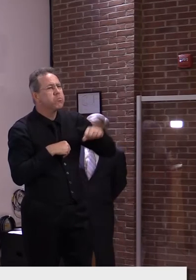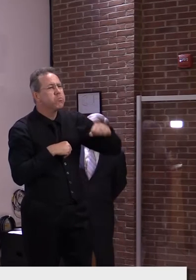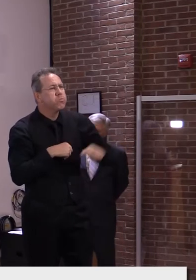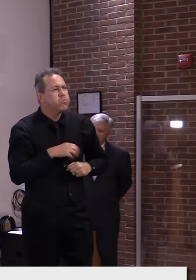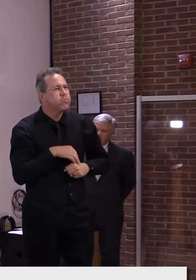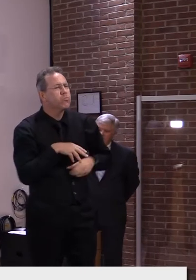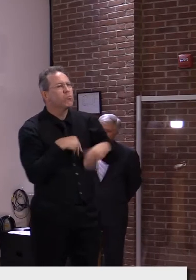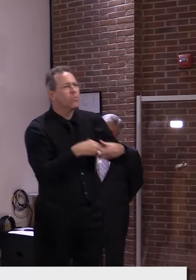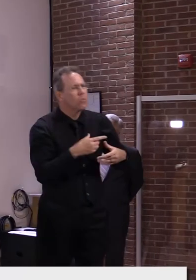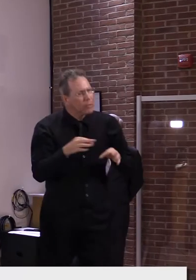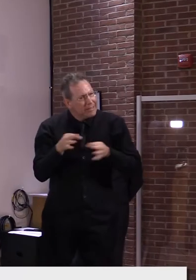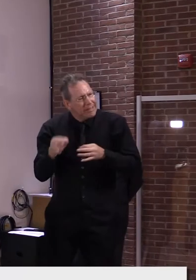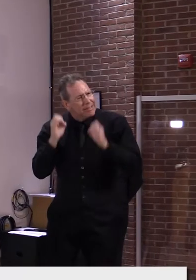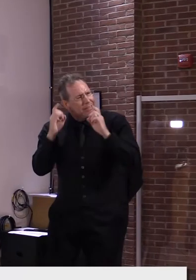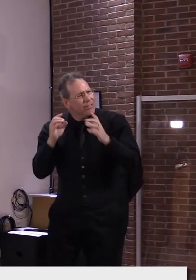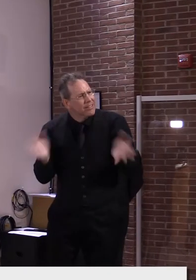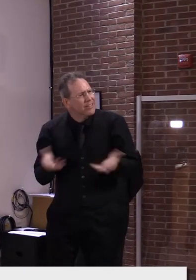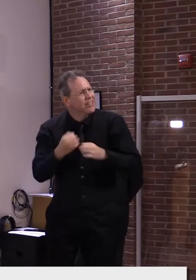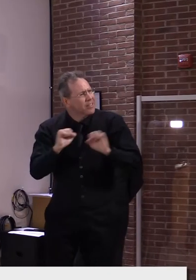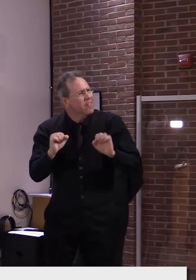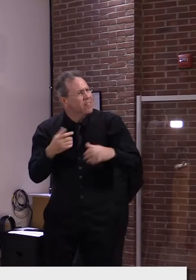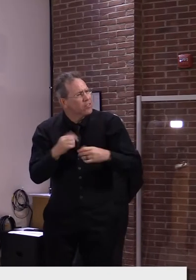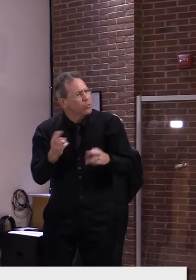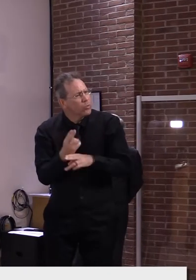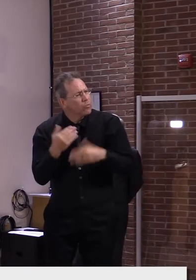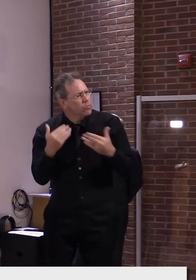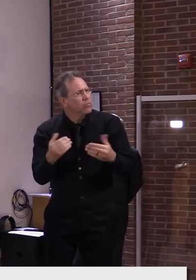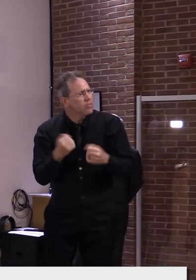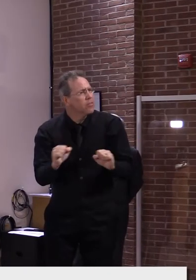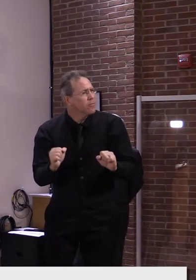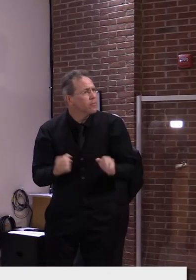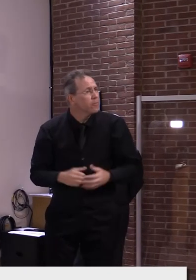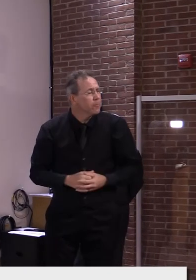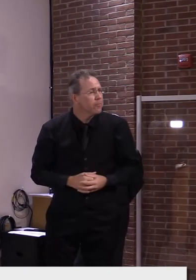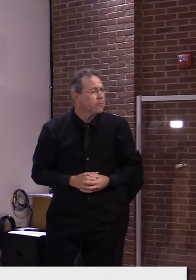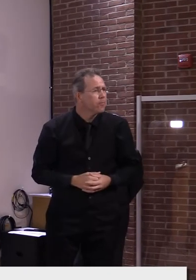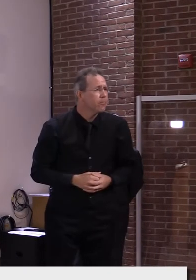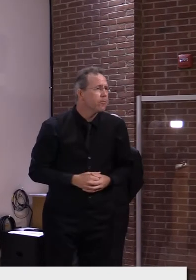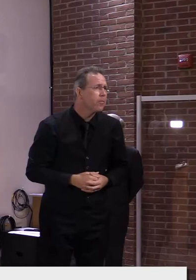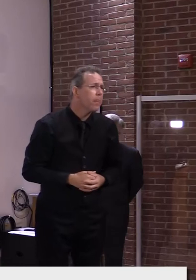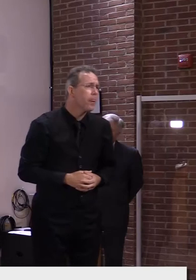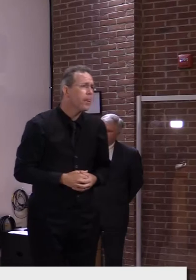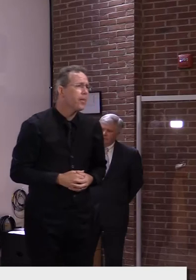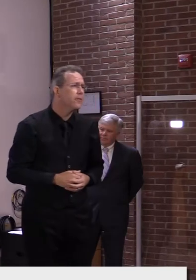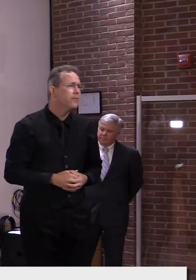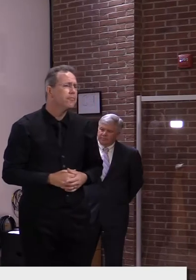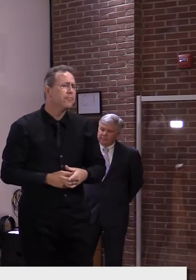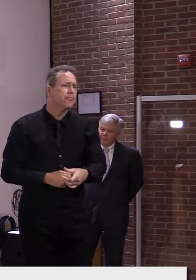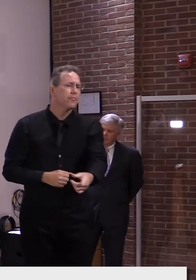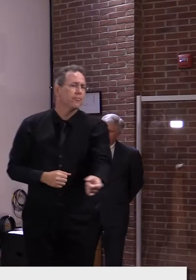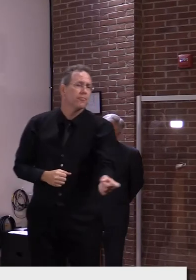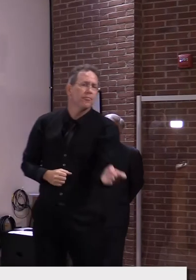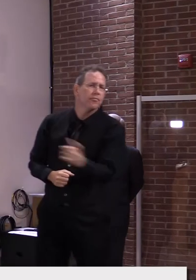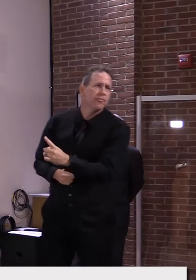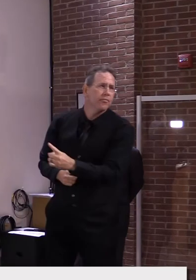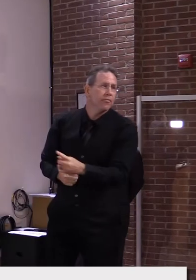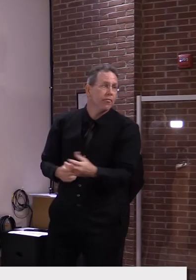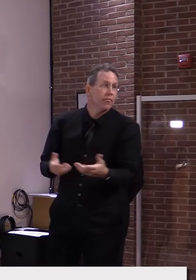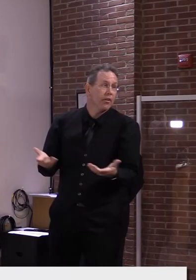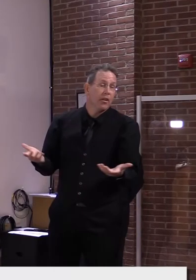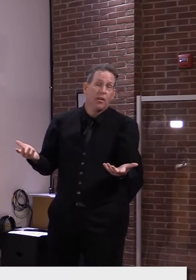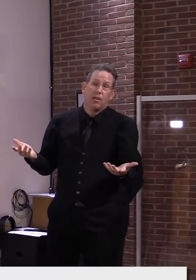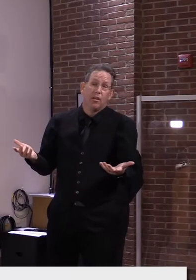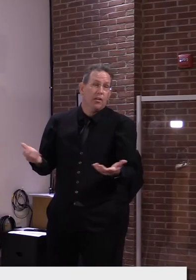Yeah, speaking of, vaccine trust, survey data continues to show that, a higher than